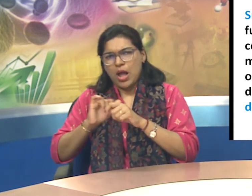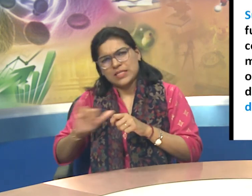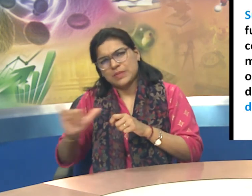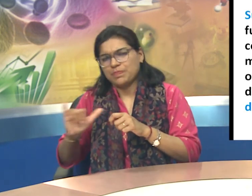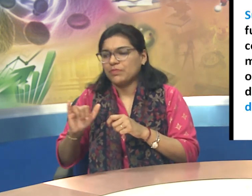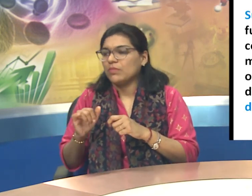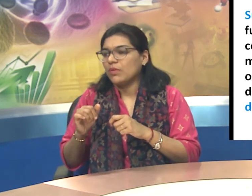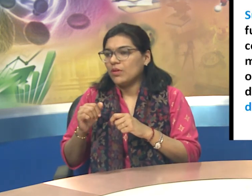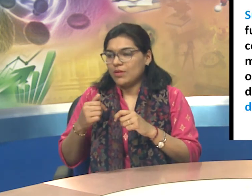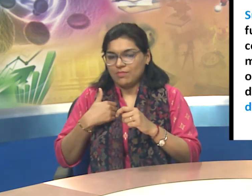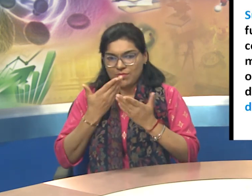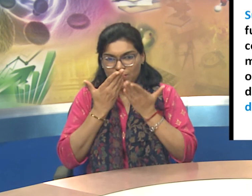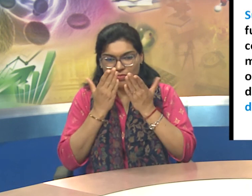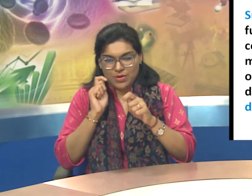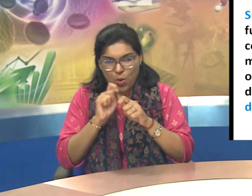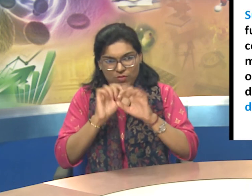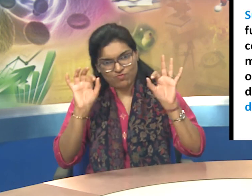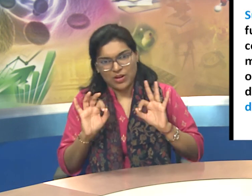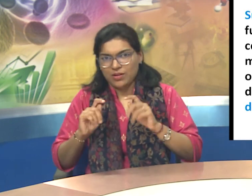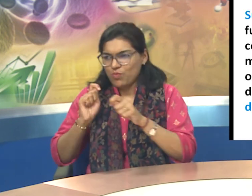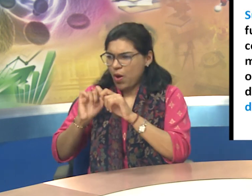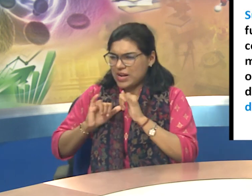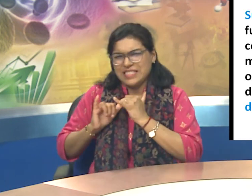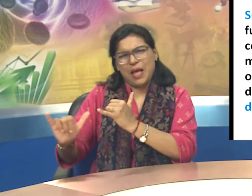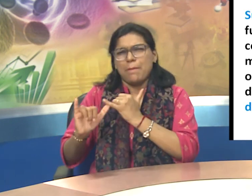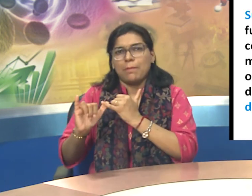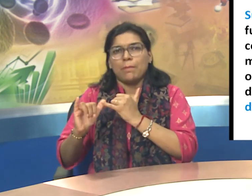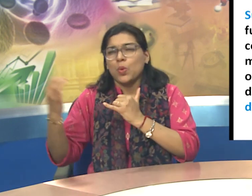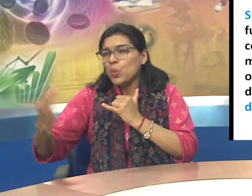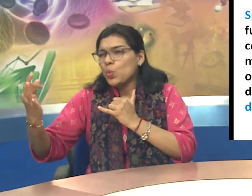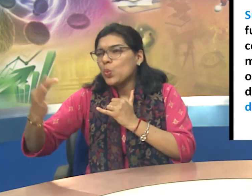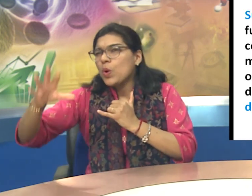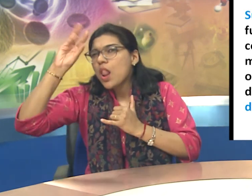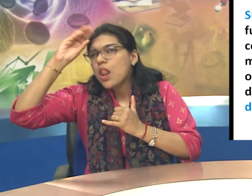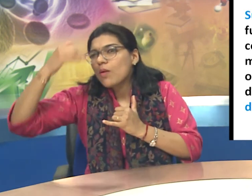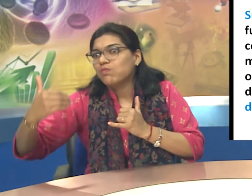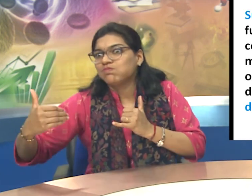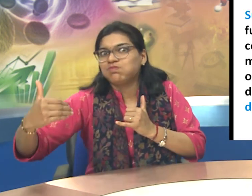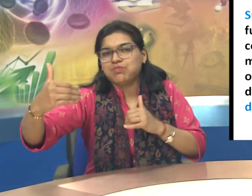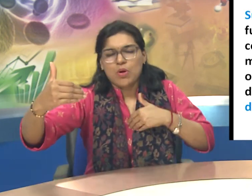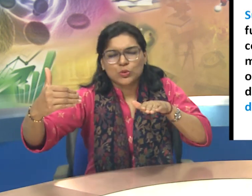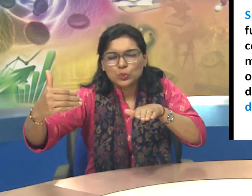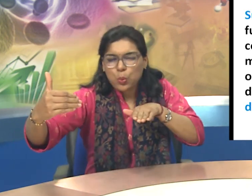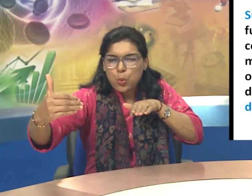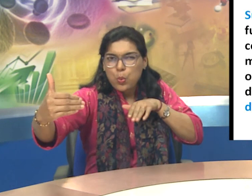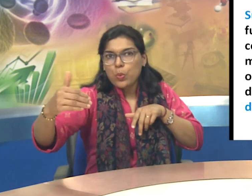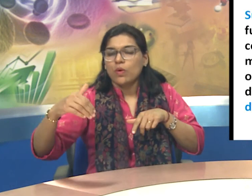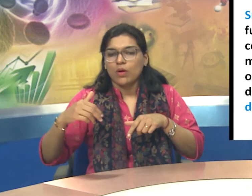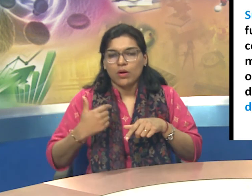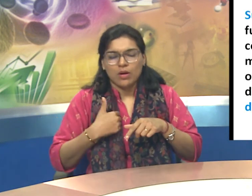Subordinate may not disclose the facts fully because of the fear